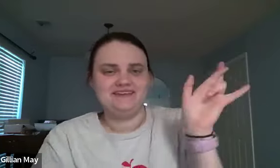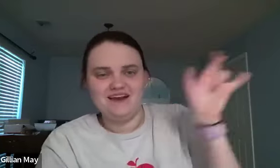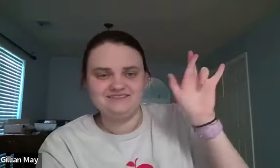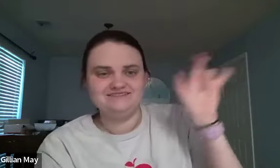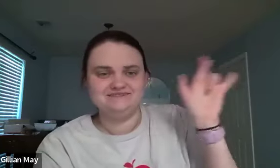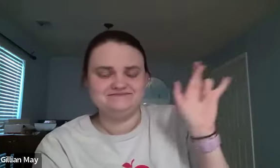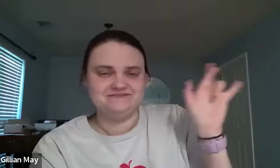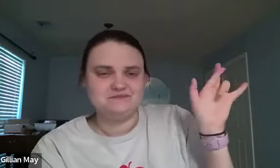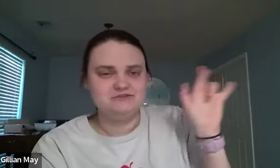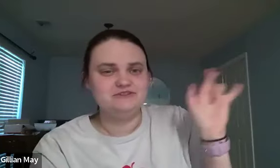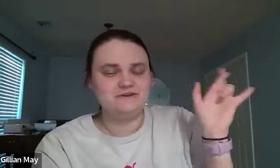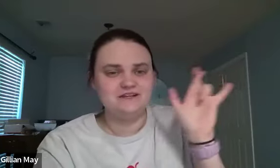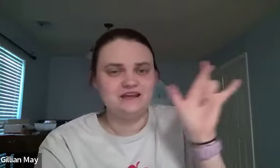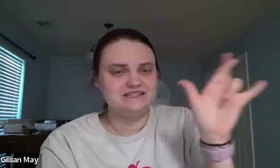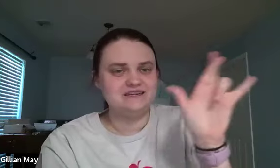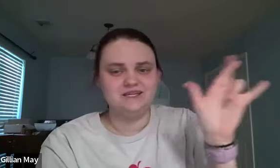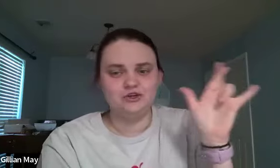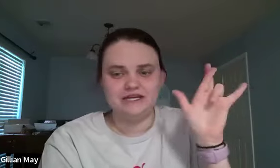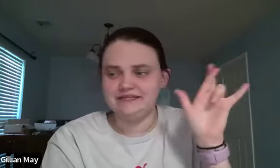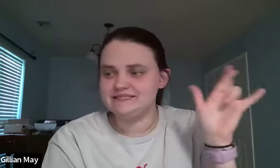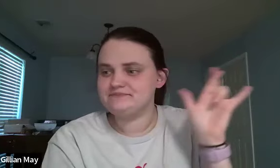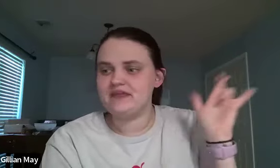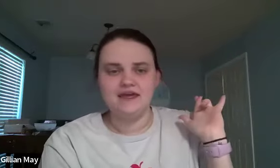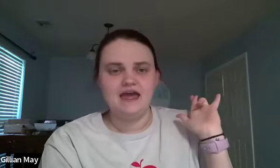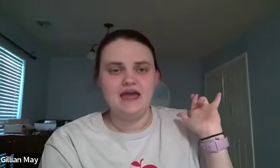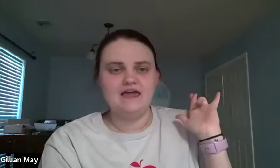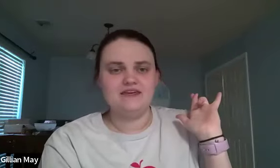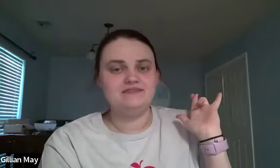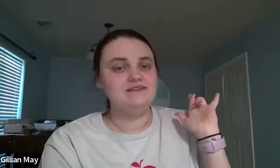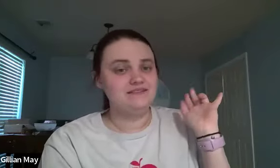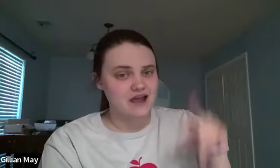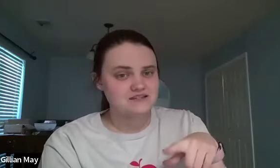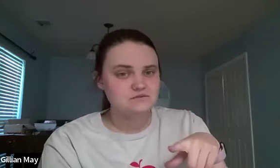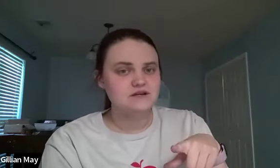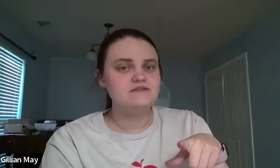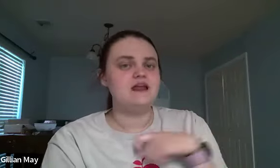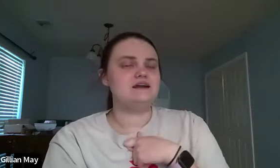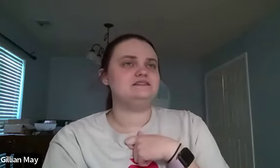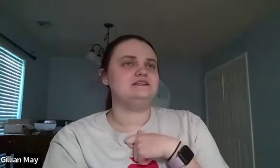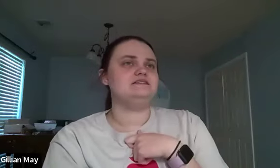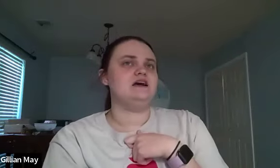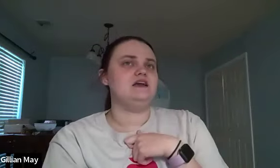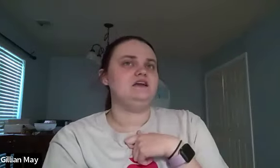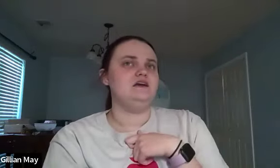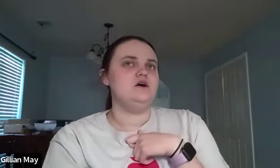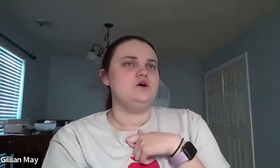Yeah. Sometimes your hands can be your enemies. And then the last one that I see is like